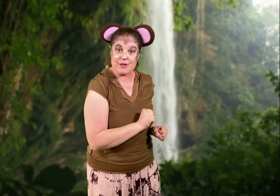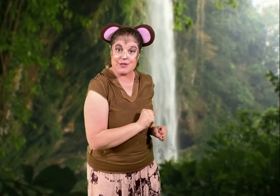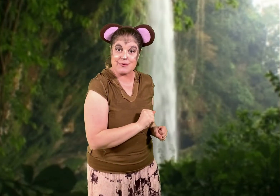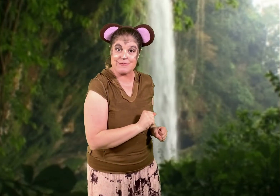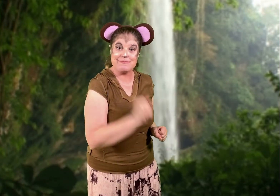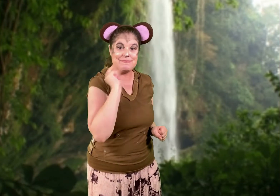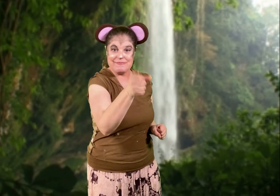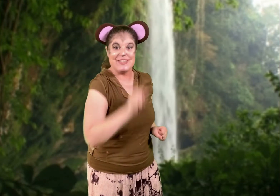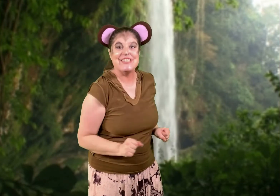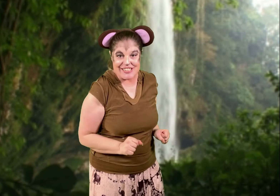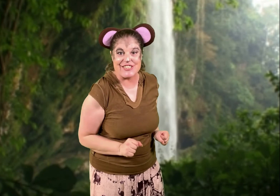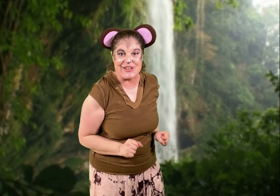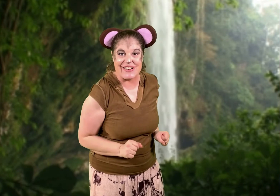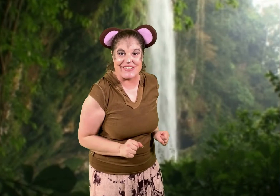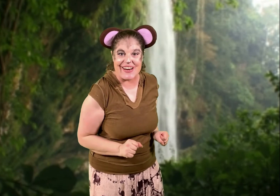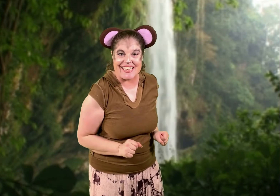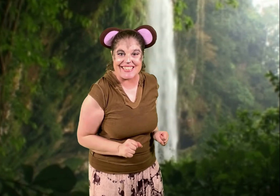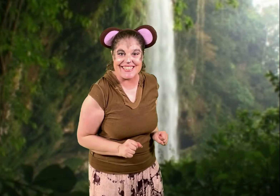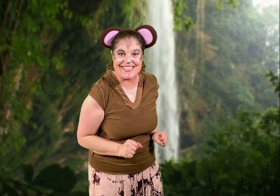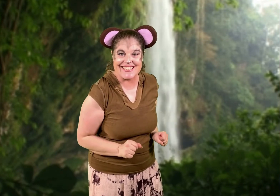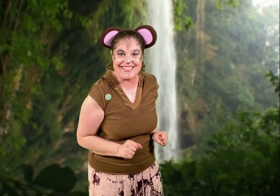module. You're doing great.